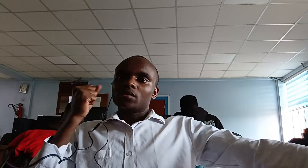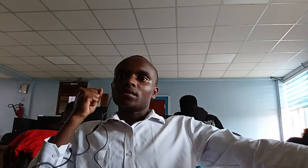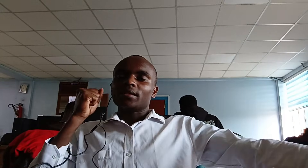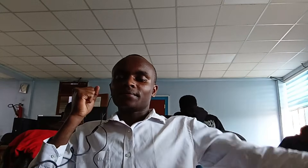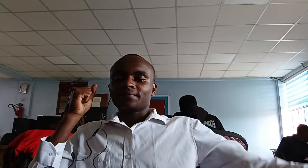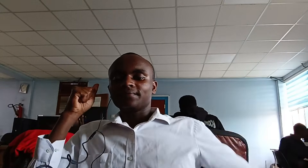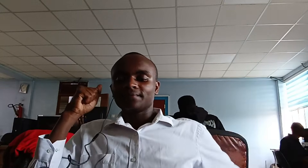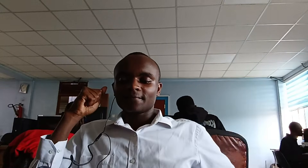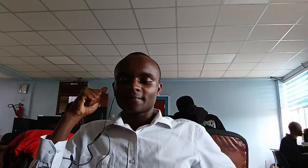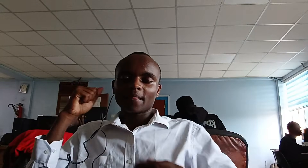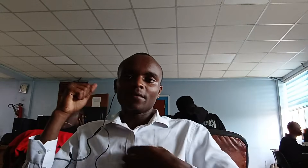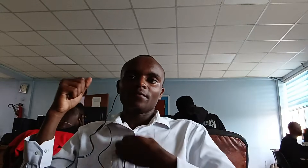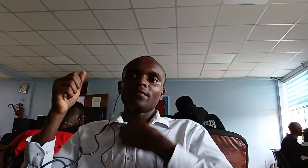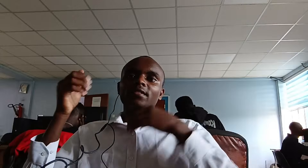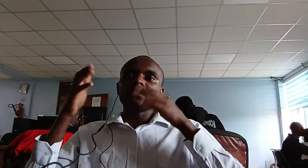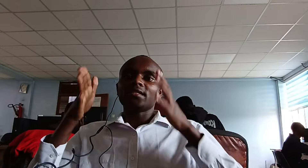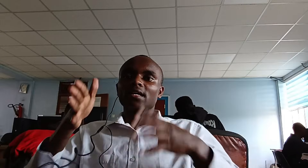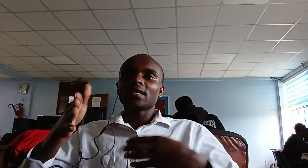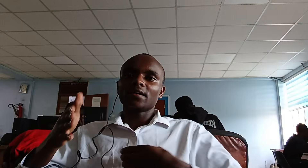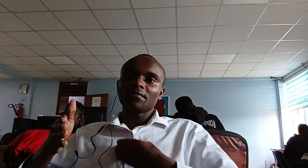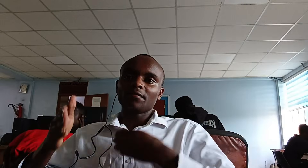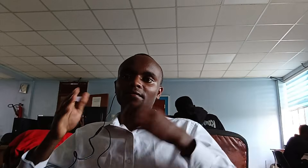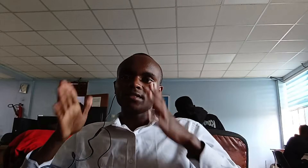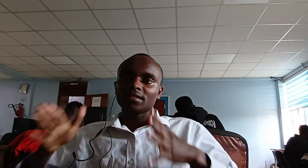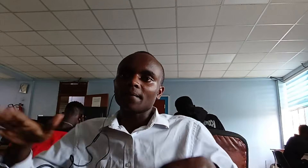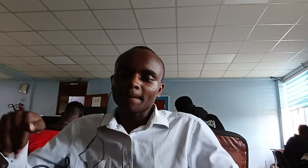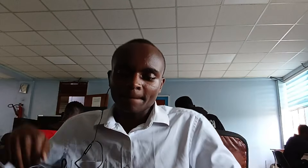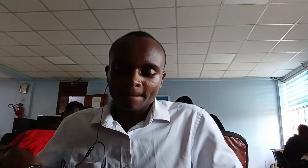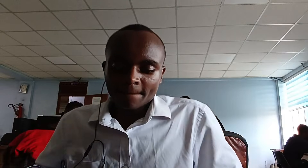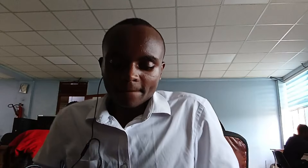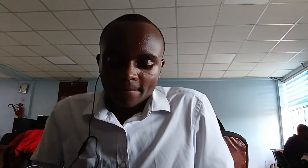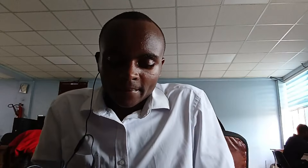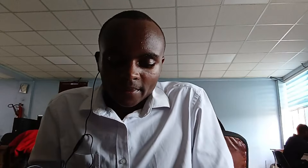Okay, visitor, visitor.